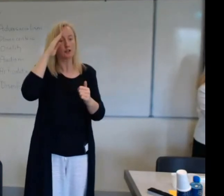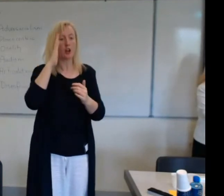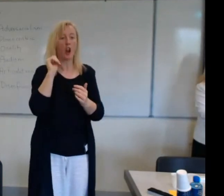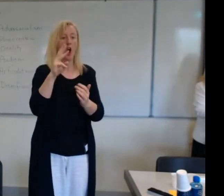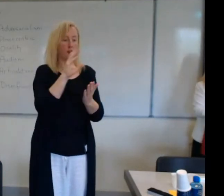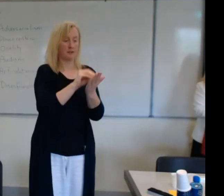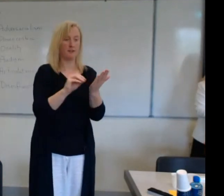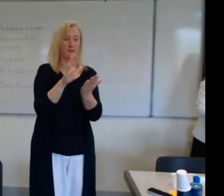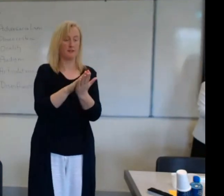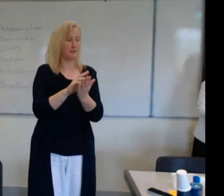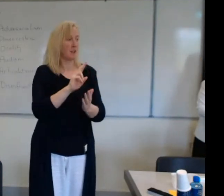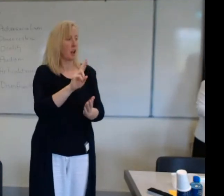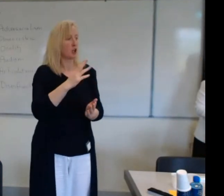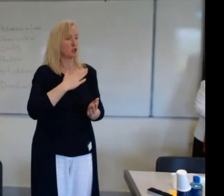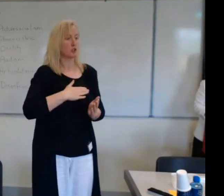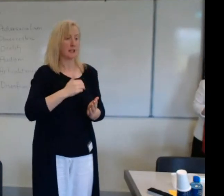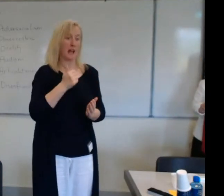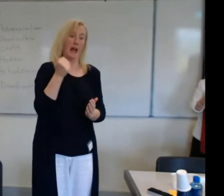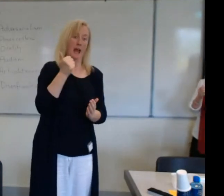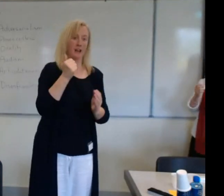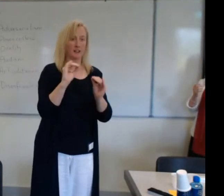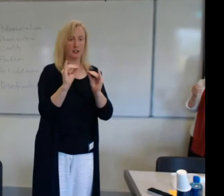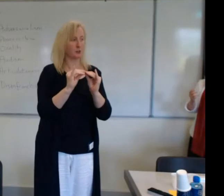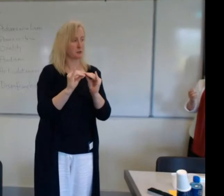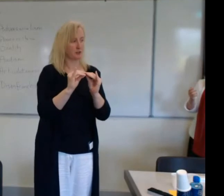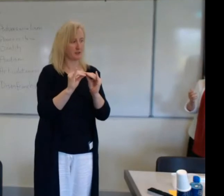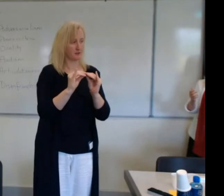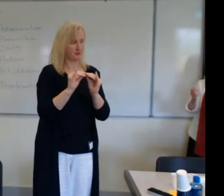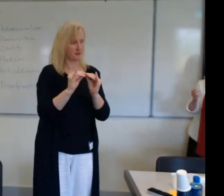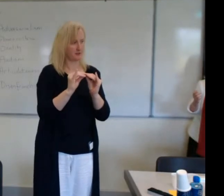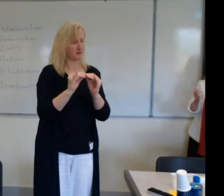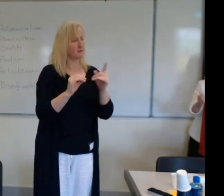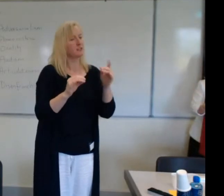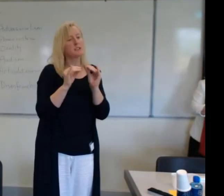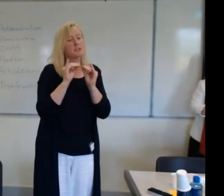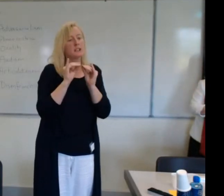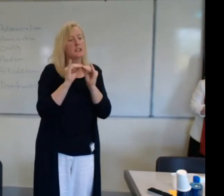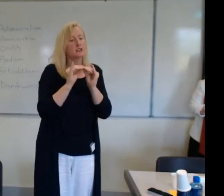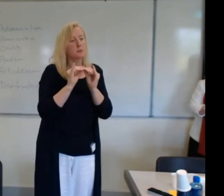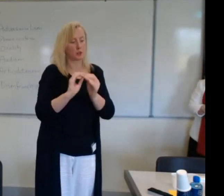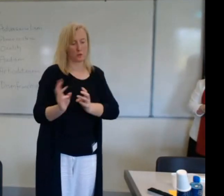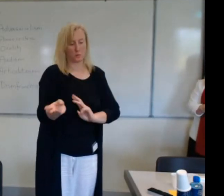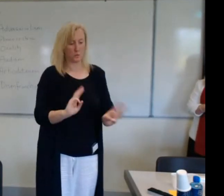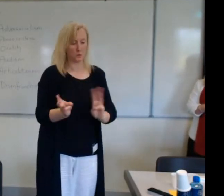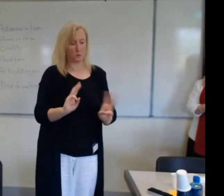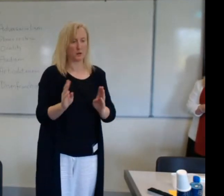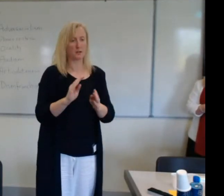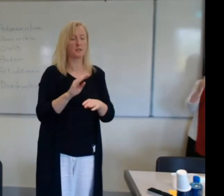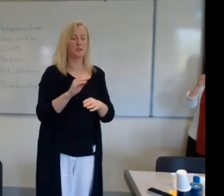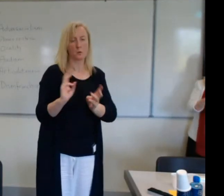just about the provision of an interpreter. How long do you think an interpreter can work before quality starts to diminish?